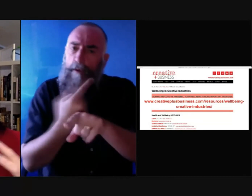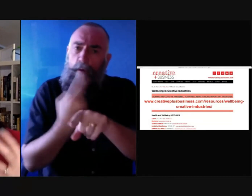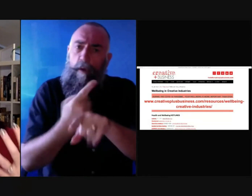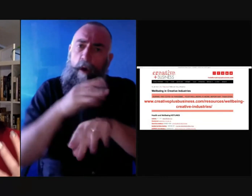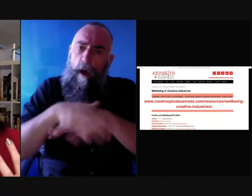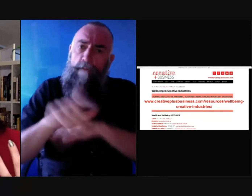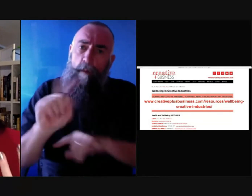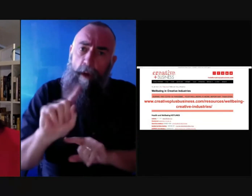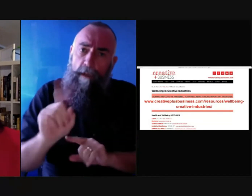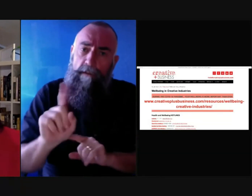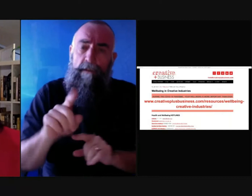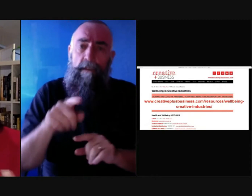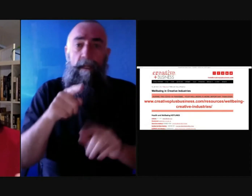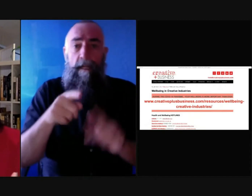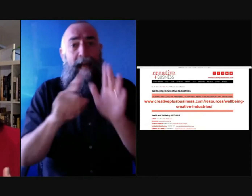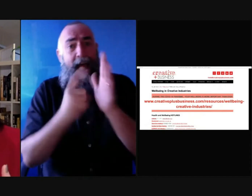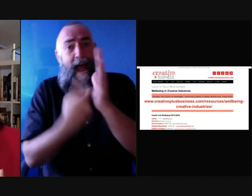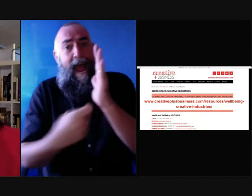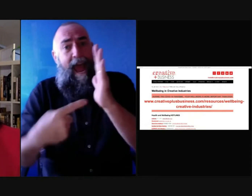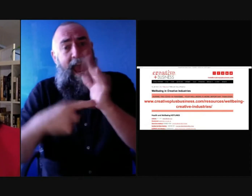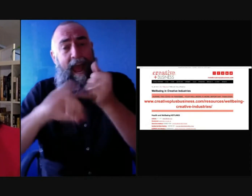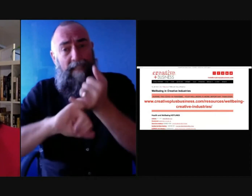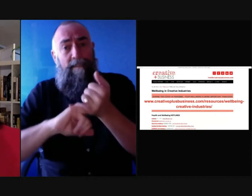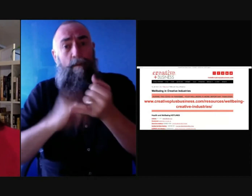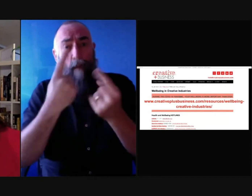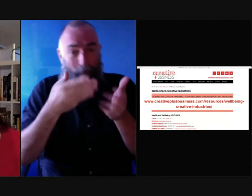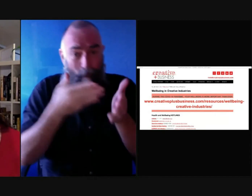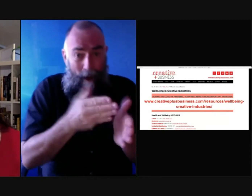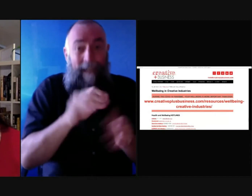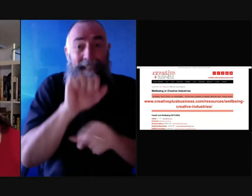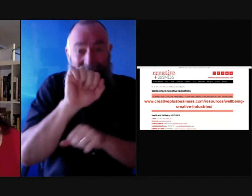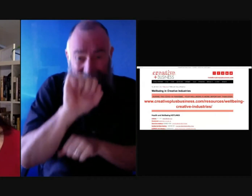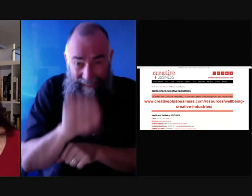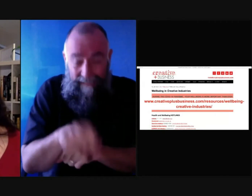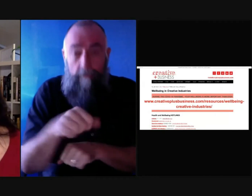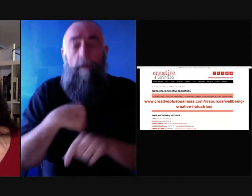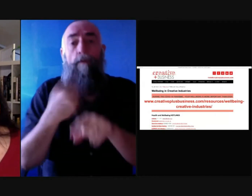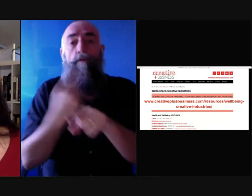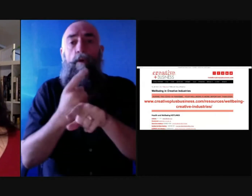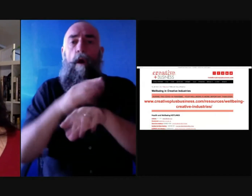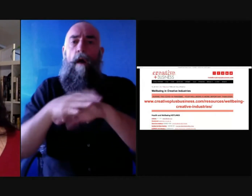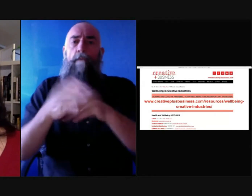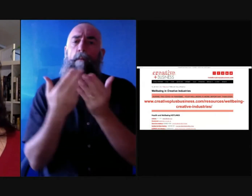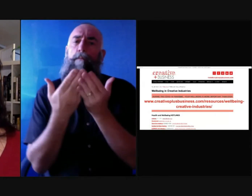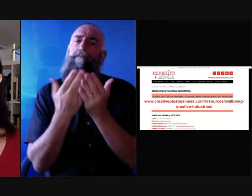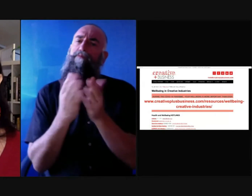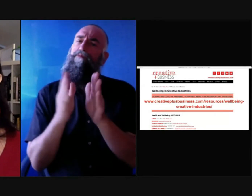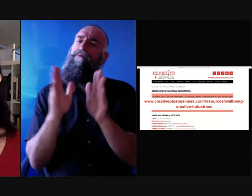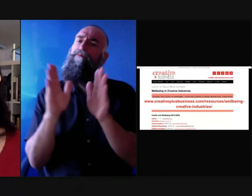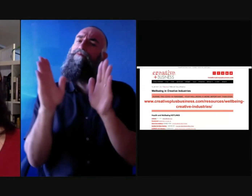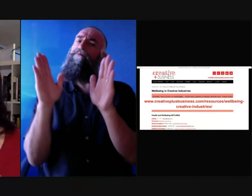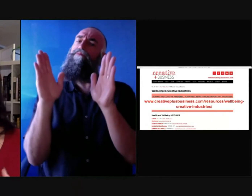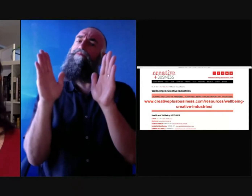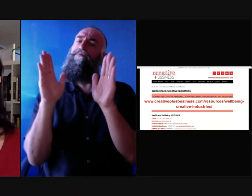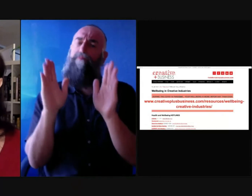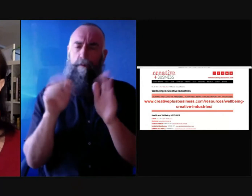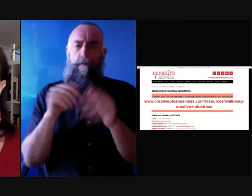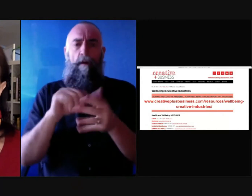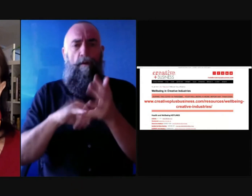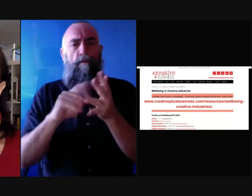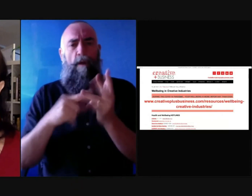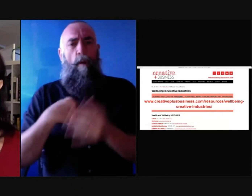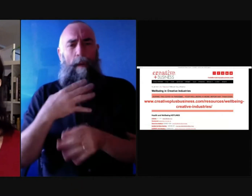the arts sense. I'm talking about creativity in the broader sense of being able to